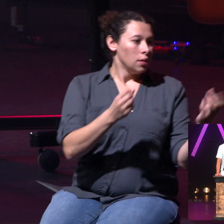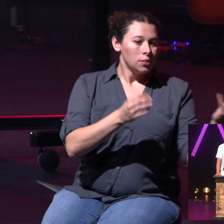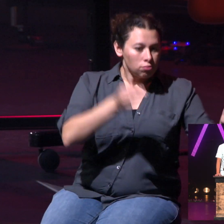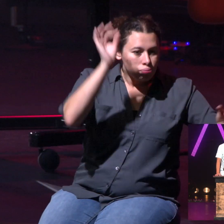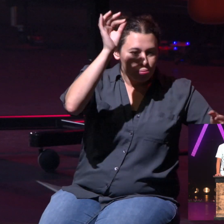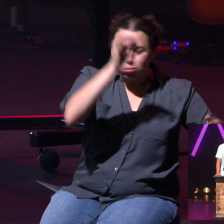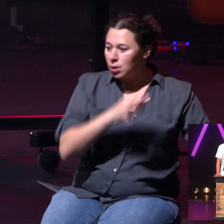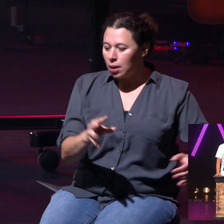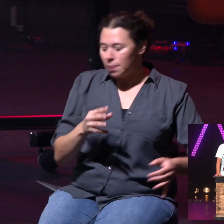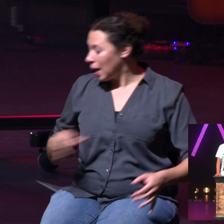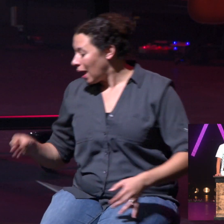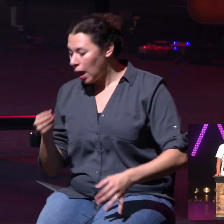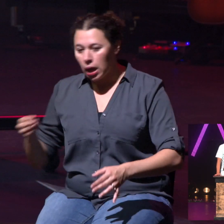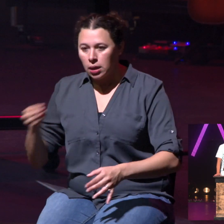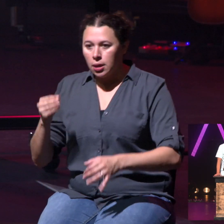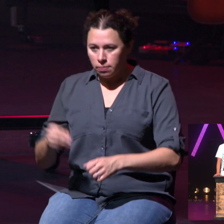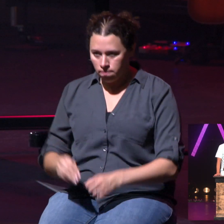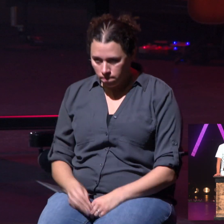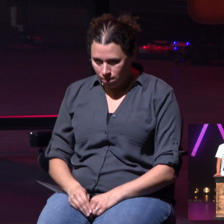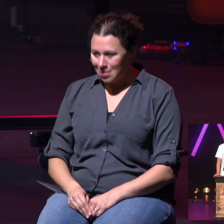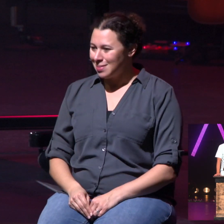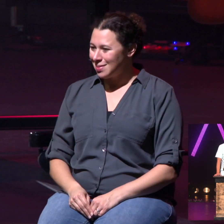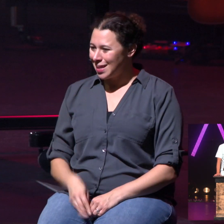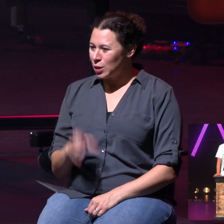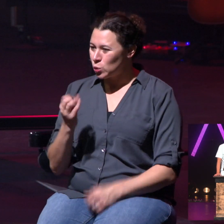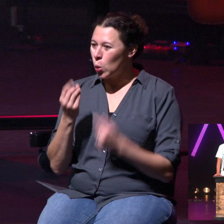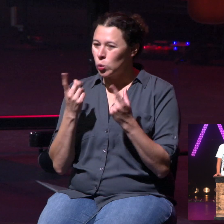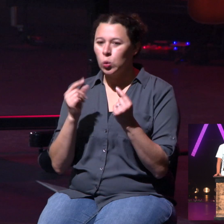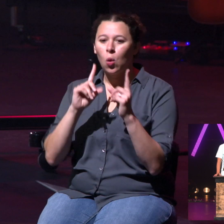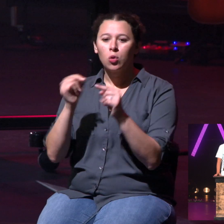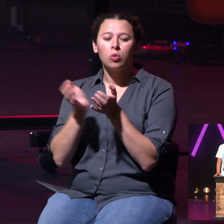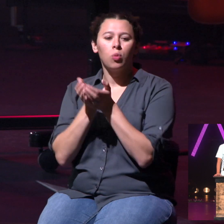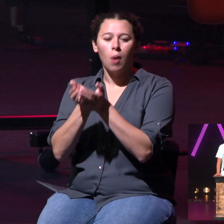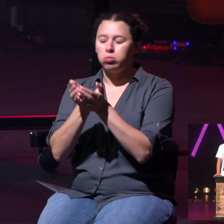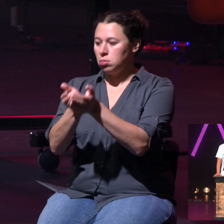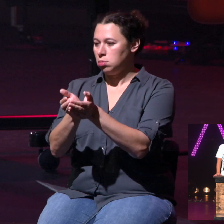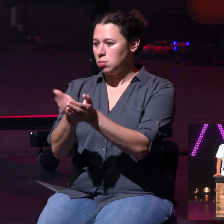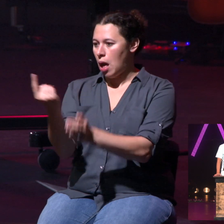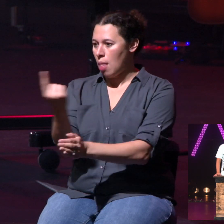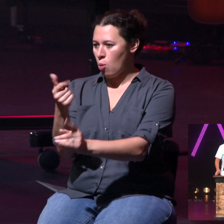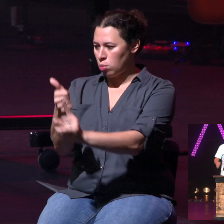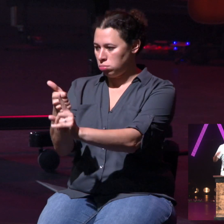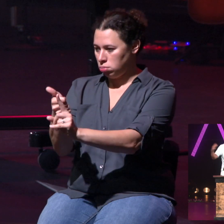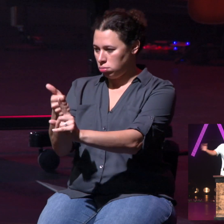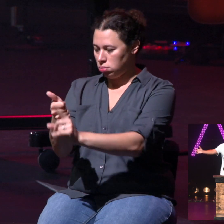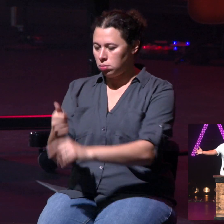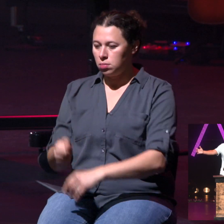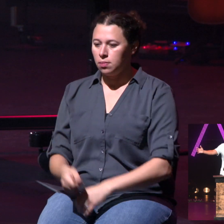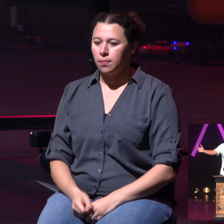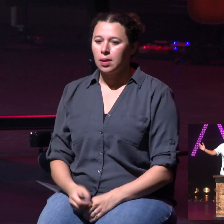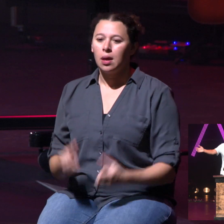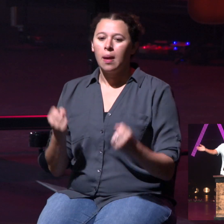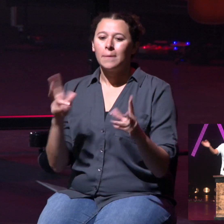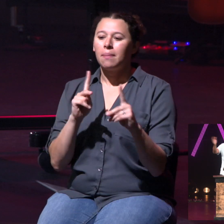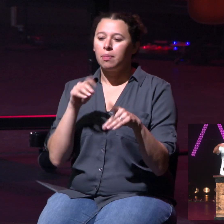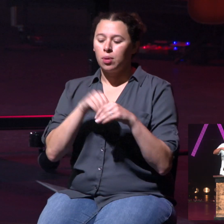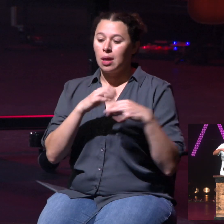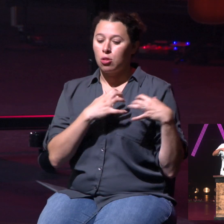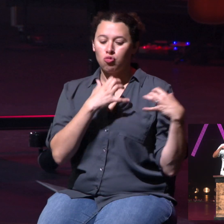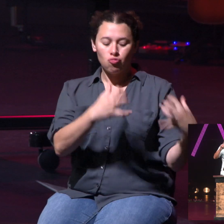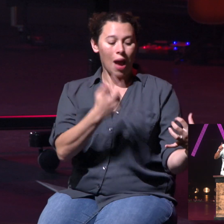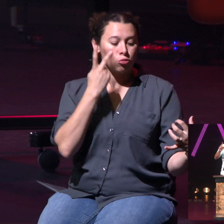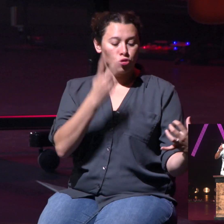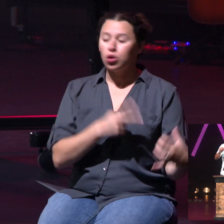boat to a desolate place by themselves. Now, many of the people in the crowd saw them